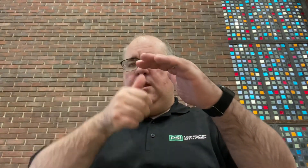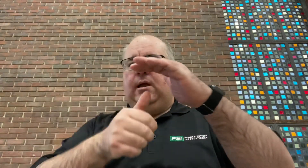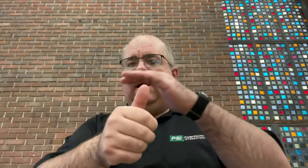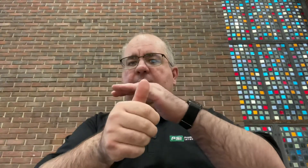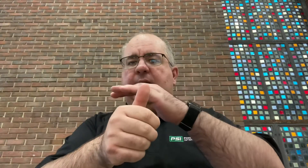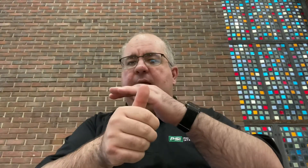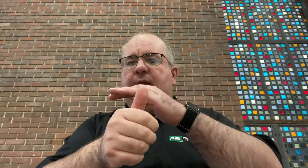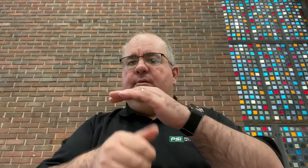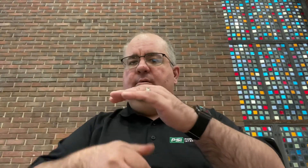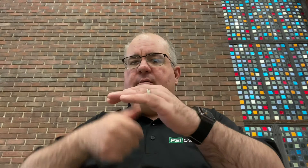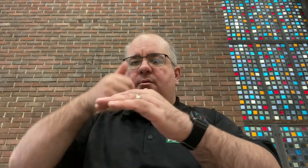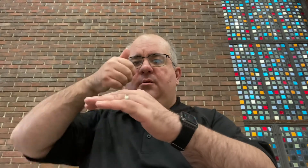Hide.